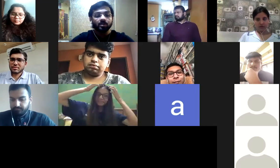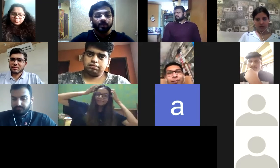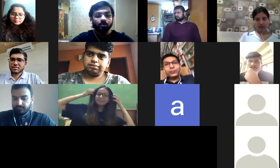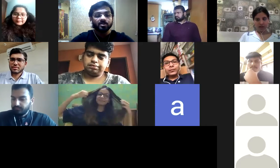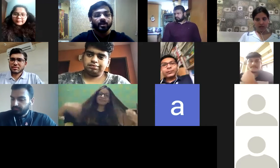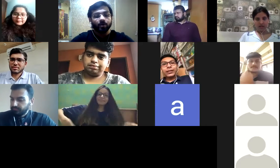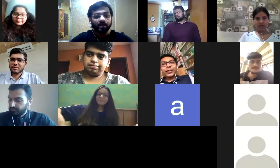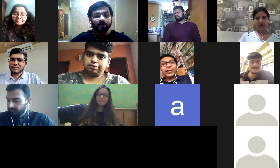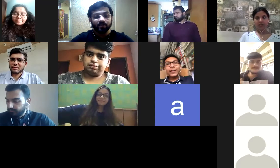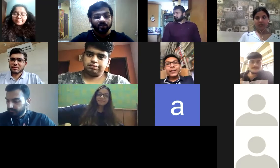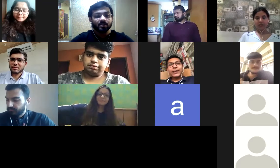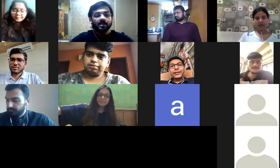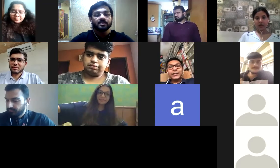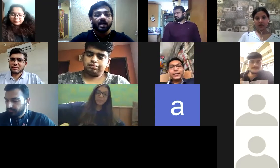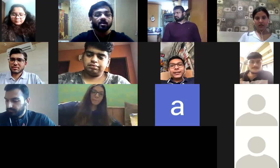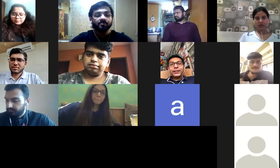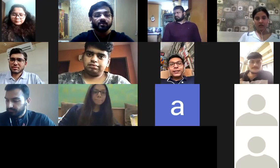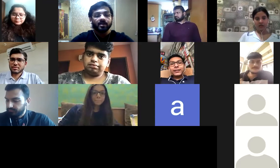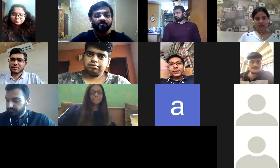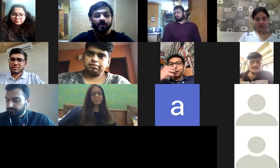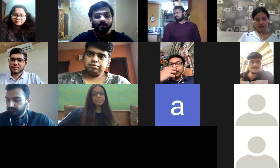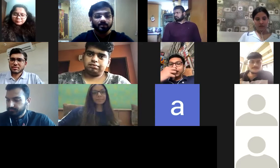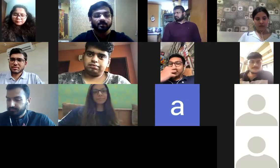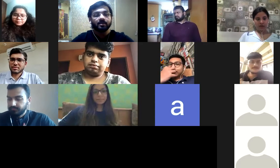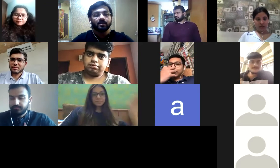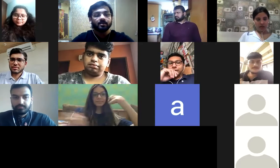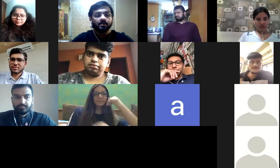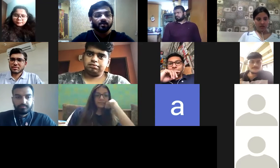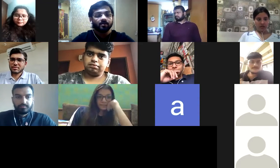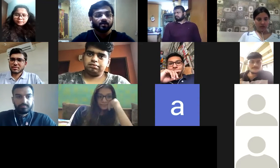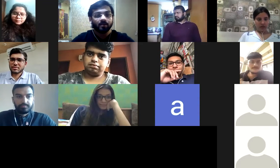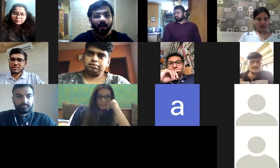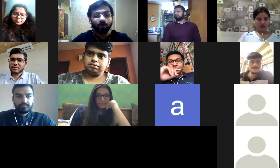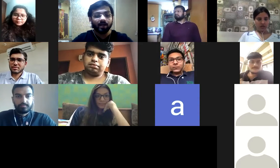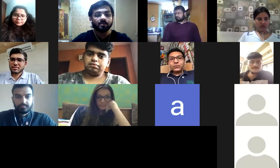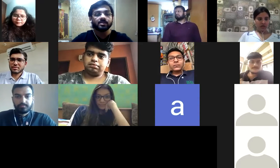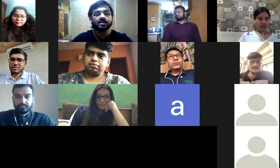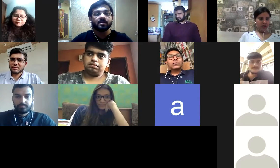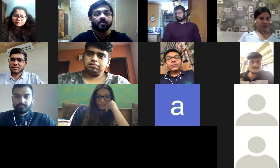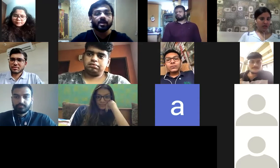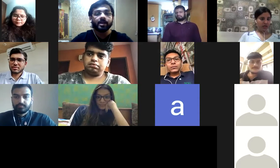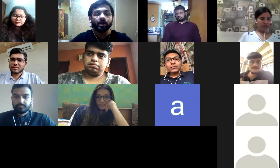proud CODA, which is Child of Deaf Parents. I would like Mr. Ravi Parikh to